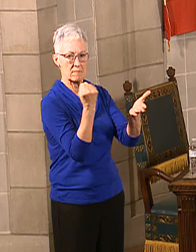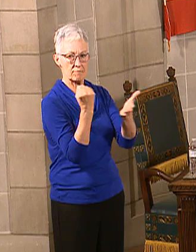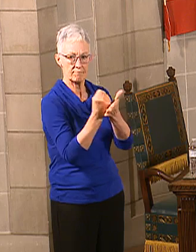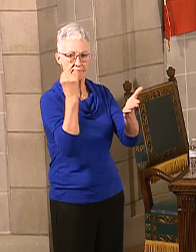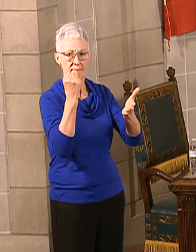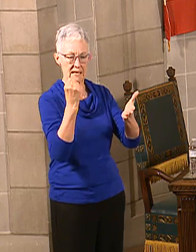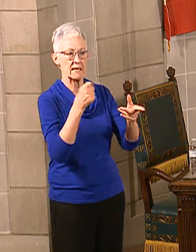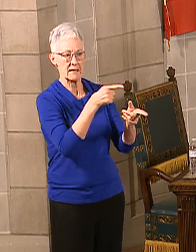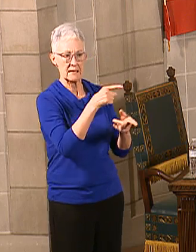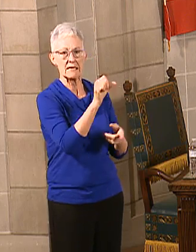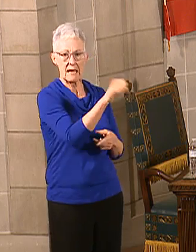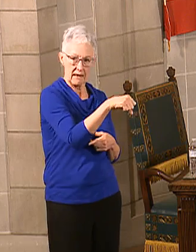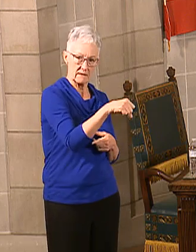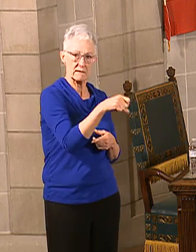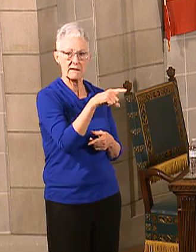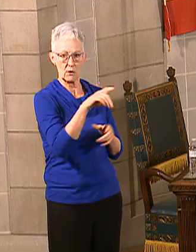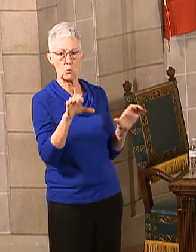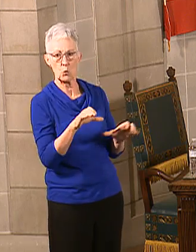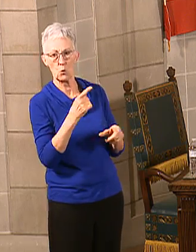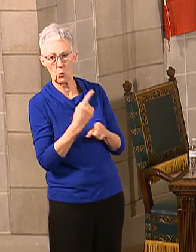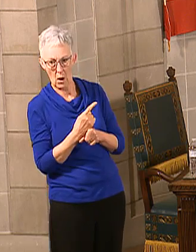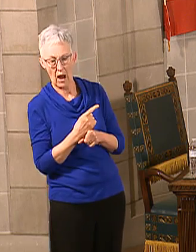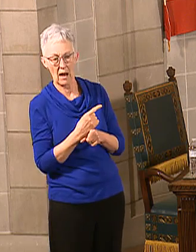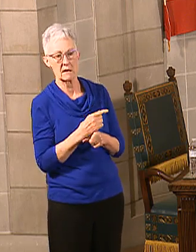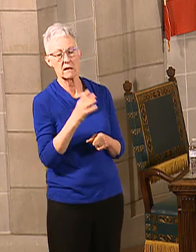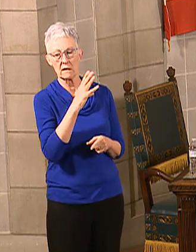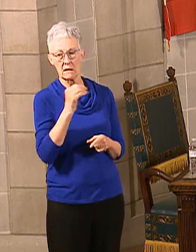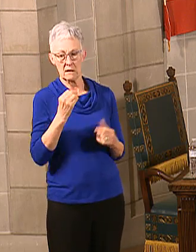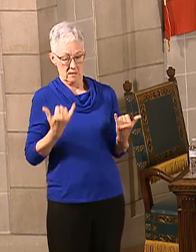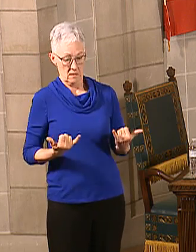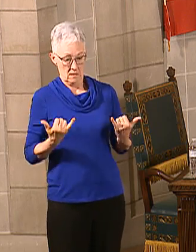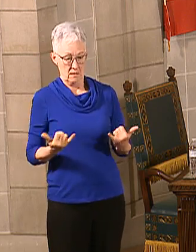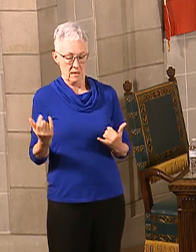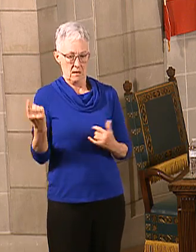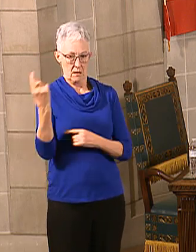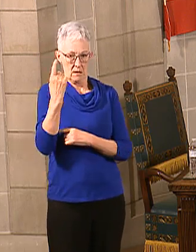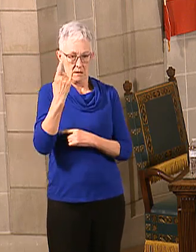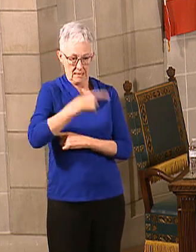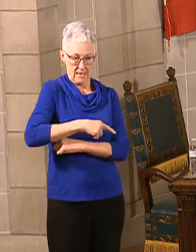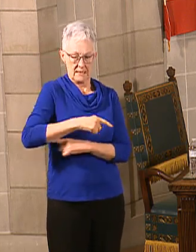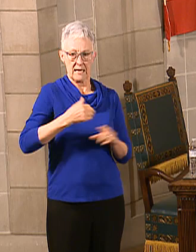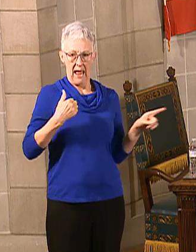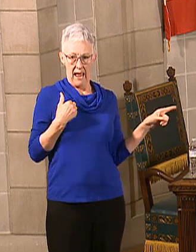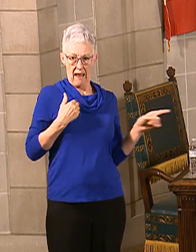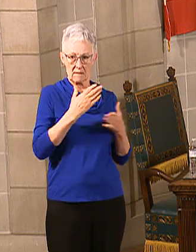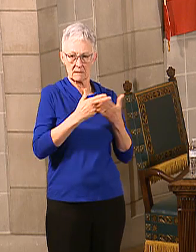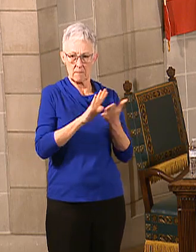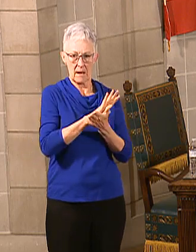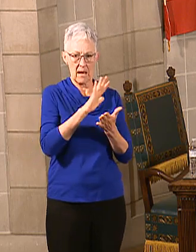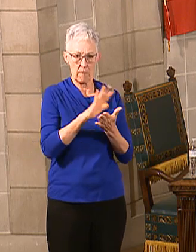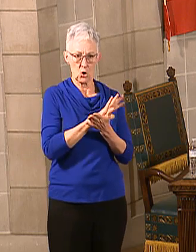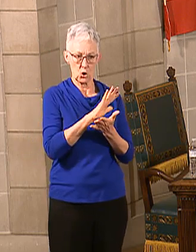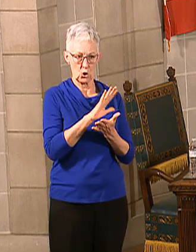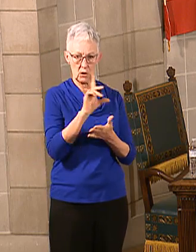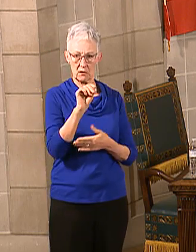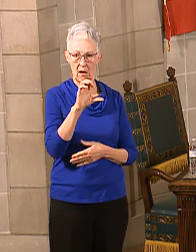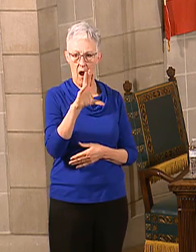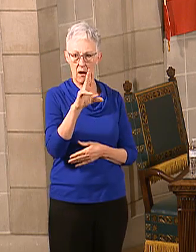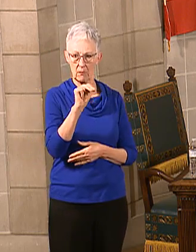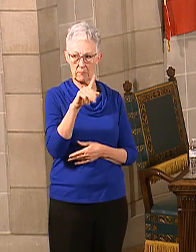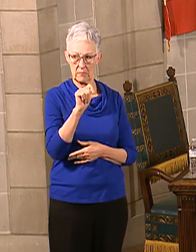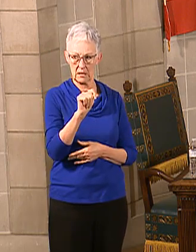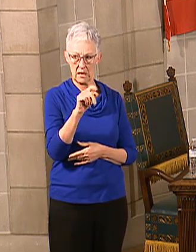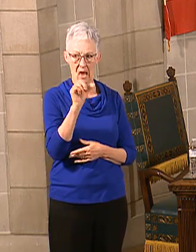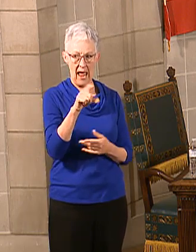require copies of paper documents to be filed with the department. We're waiving that, allowing them to be